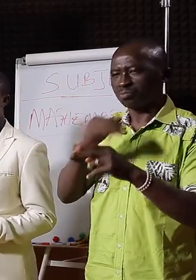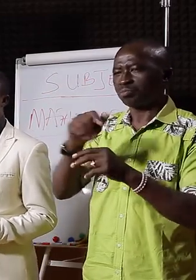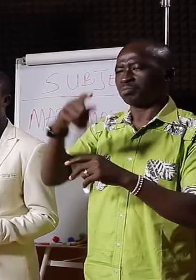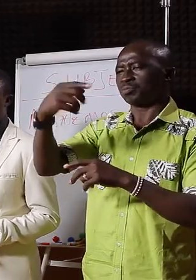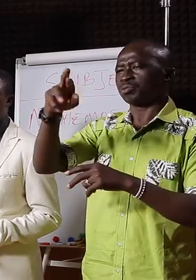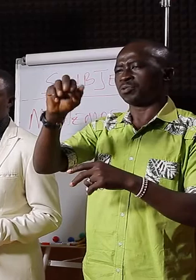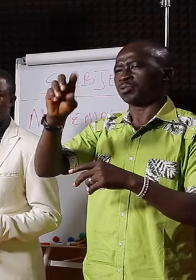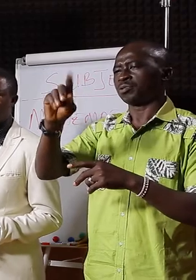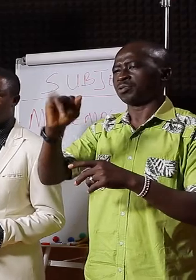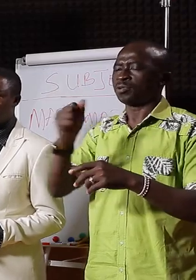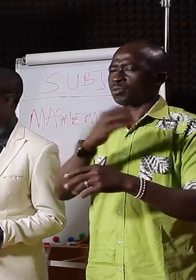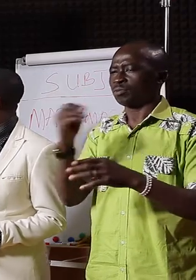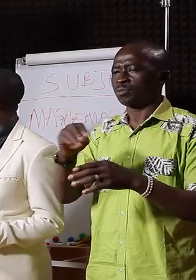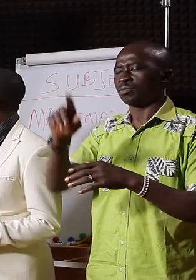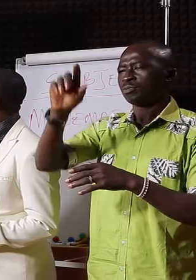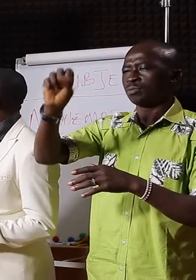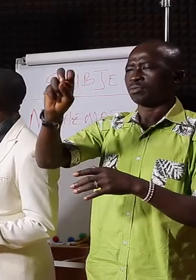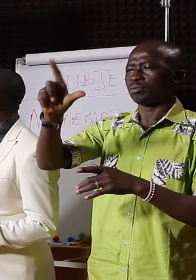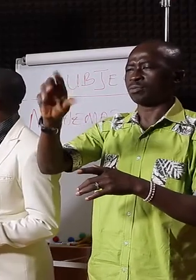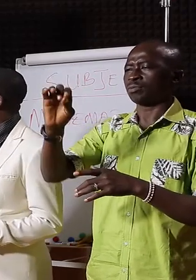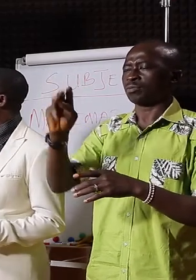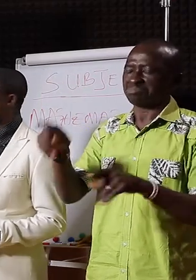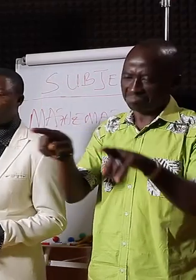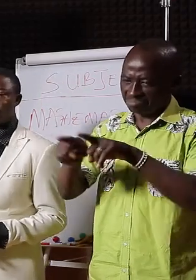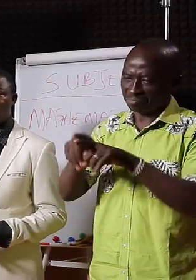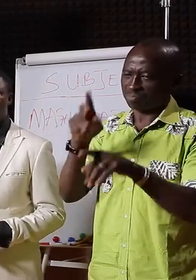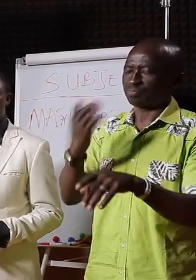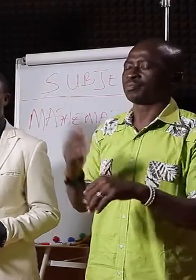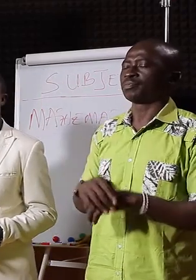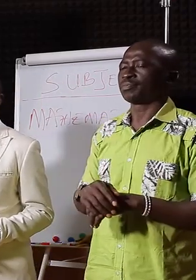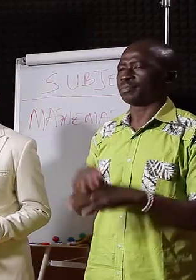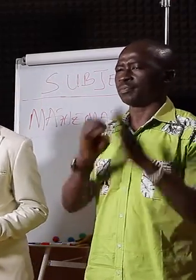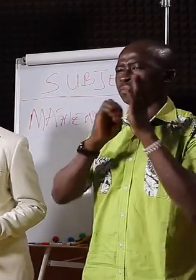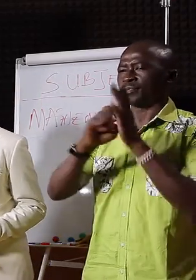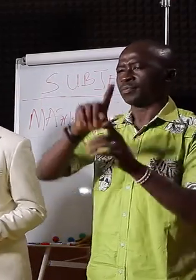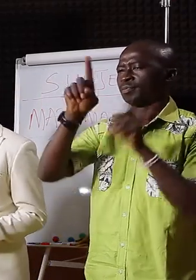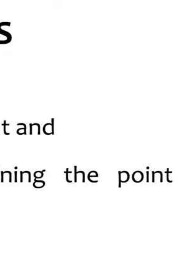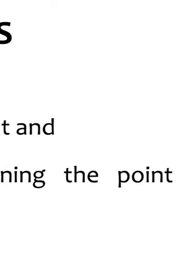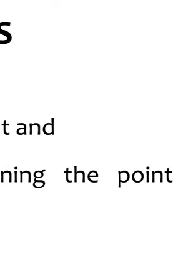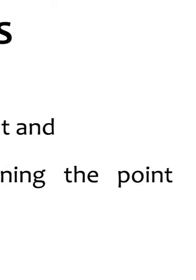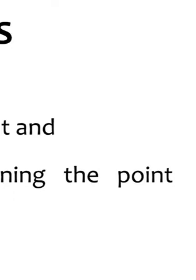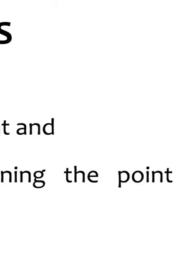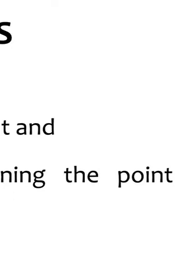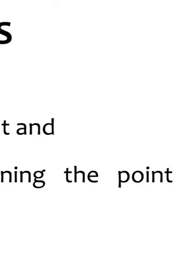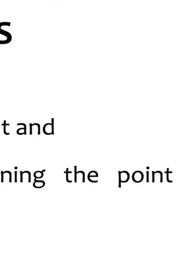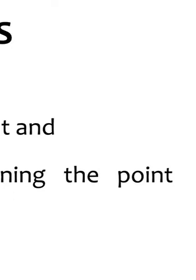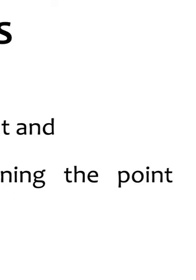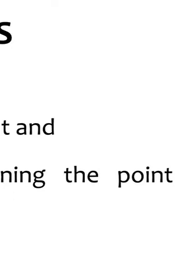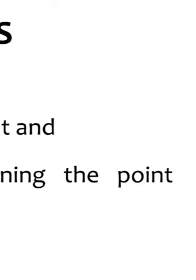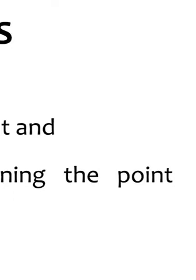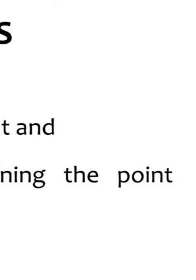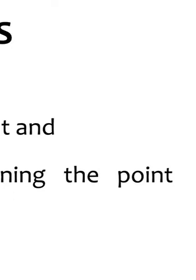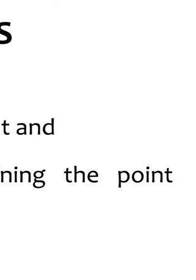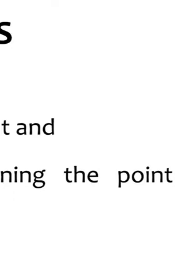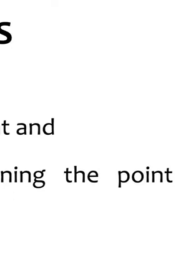tangent or slope. They mean the same thing. Now, example, question 1. We are expected to find